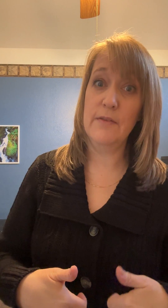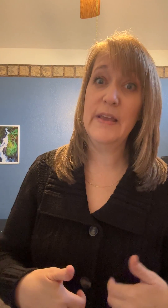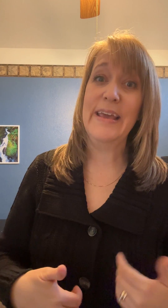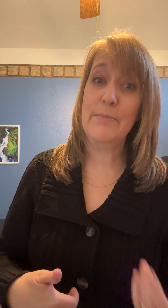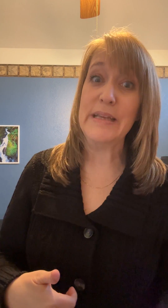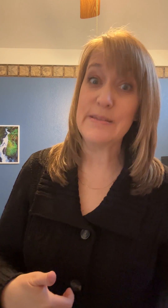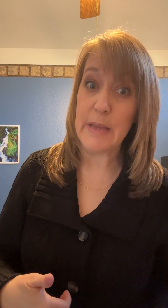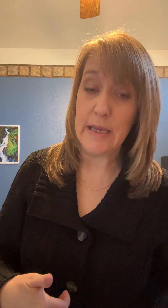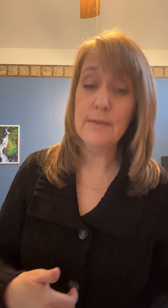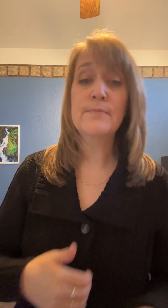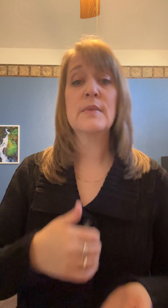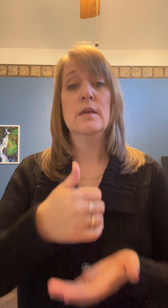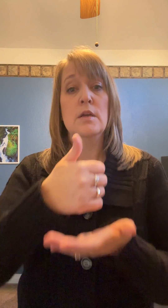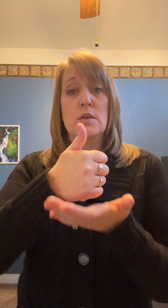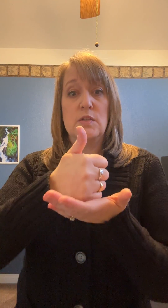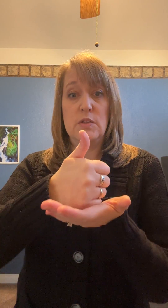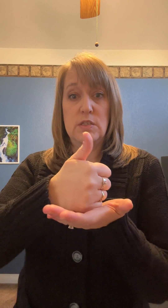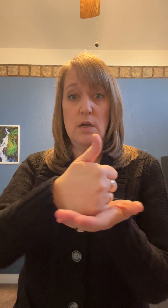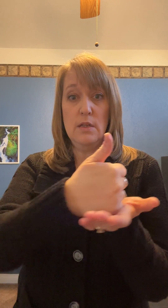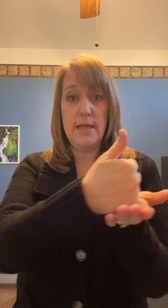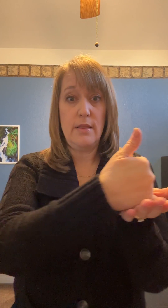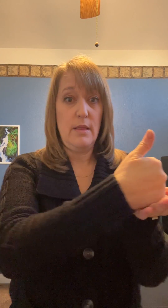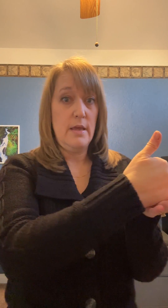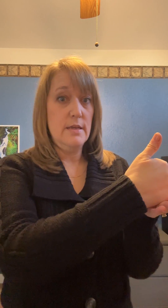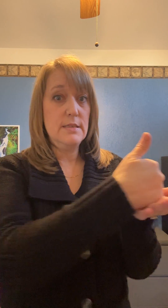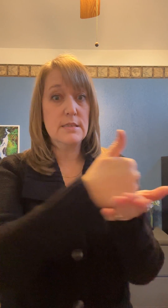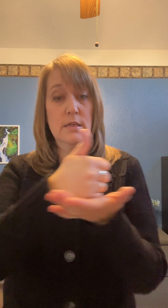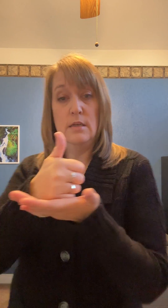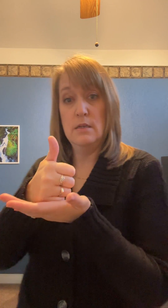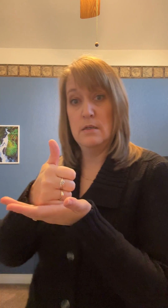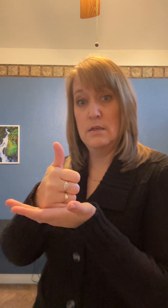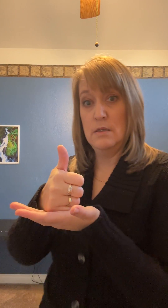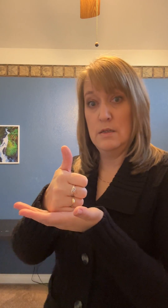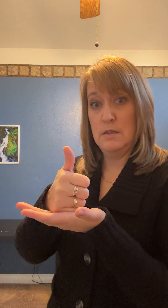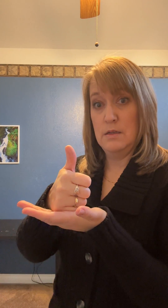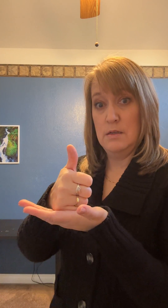it means me. So you start like this